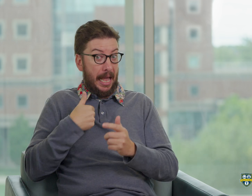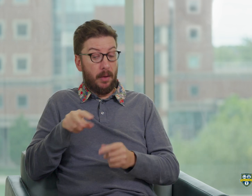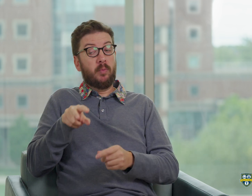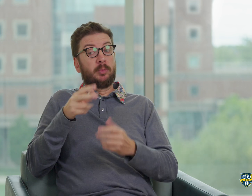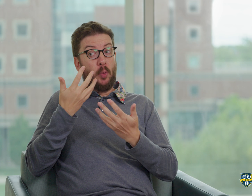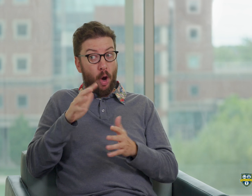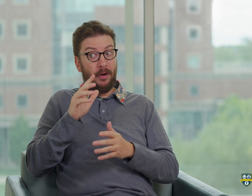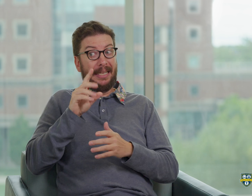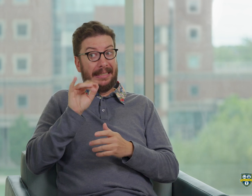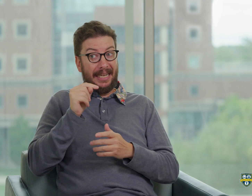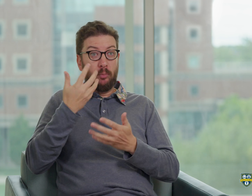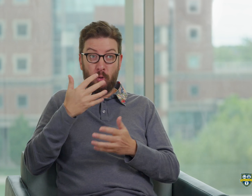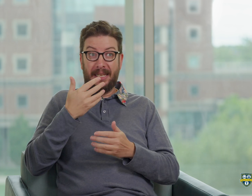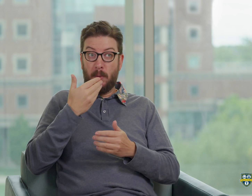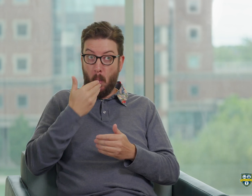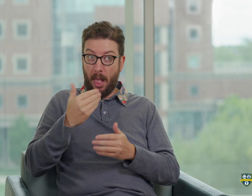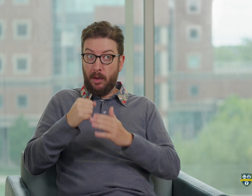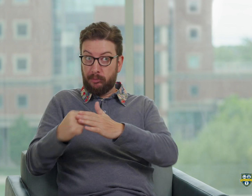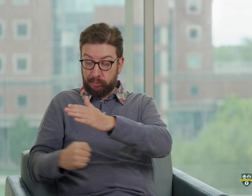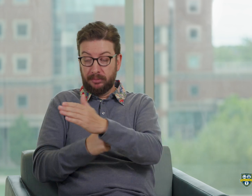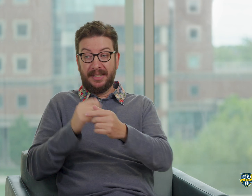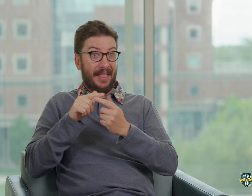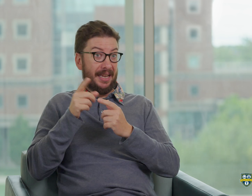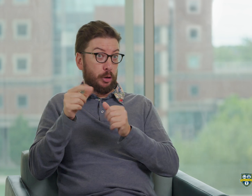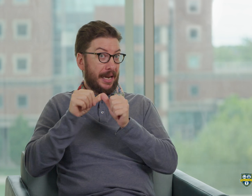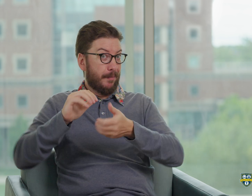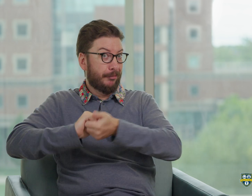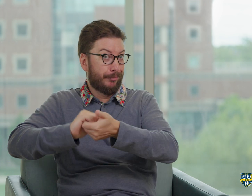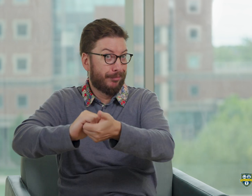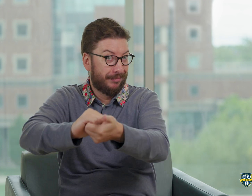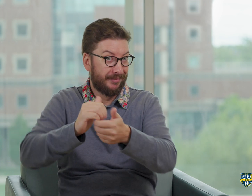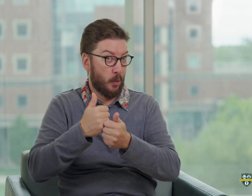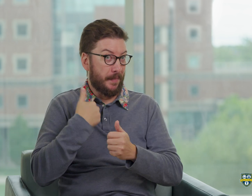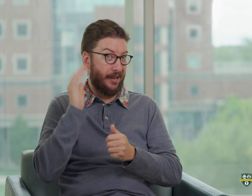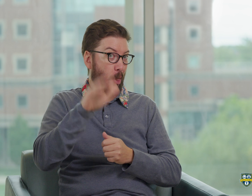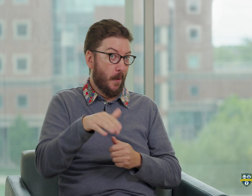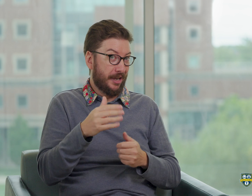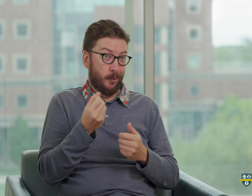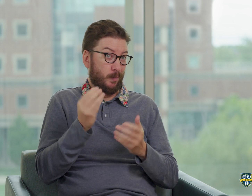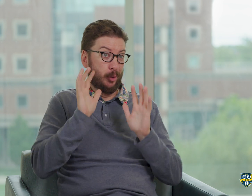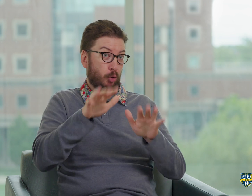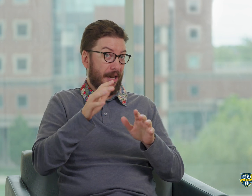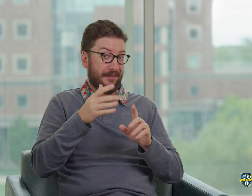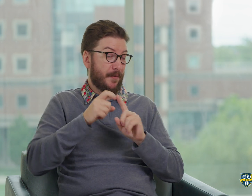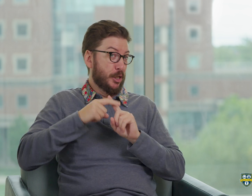experience working with Dr. Bai, she really started with a solid foundation with our collaboration. So it's been a great partnership from the start.